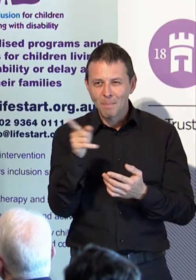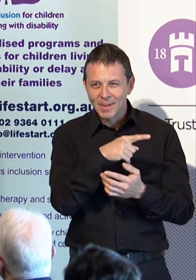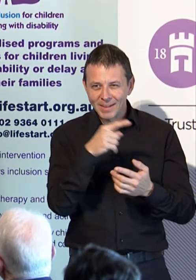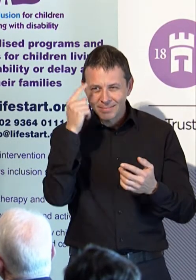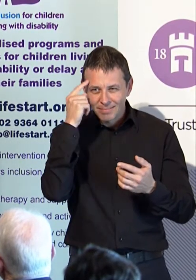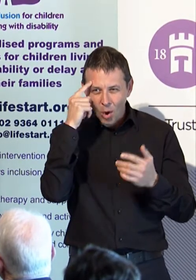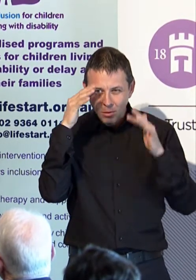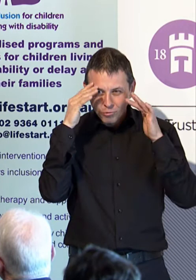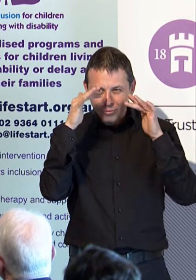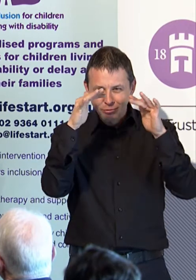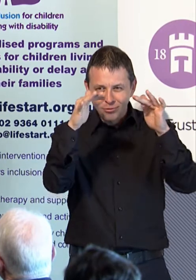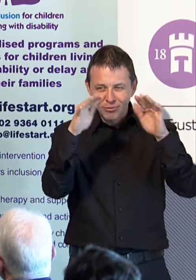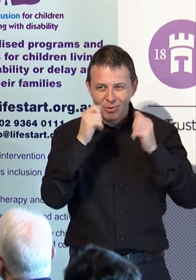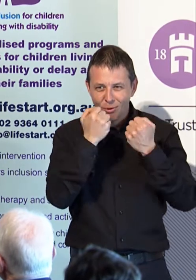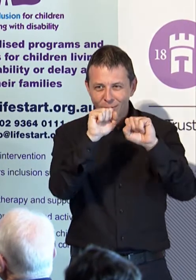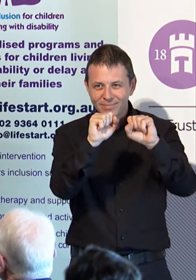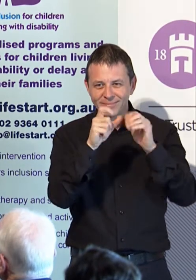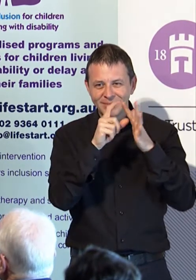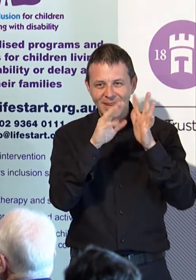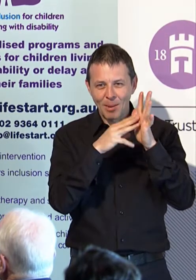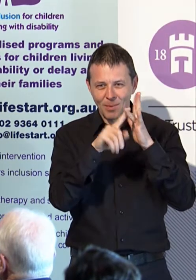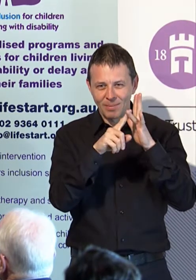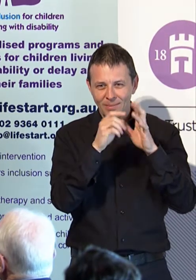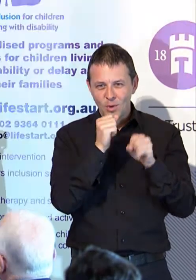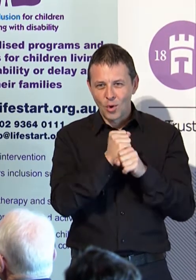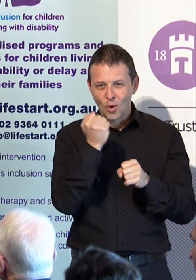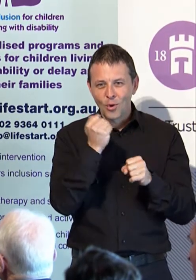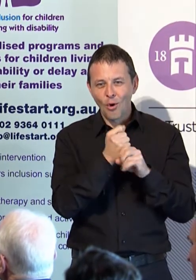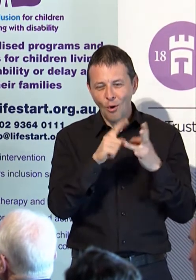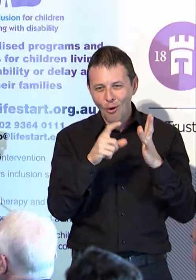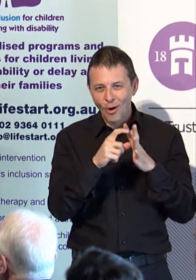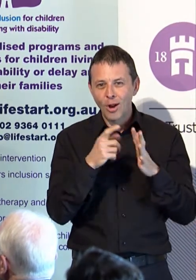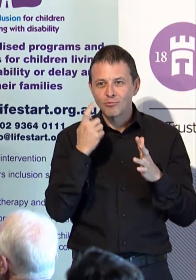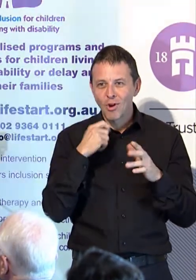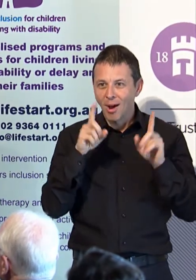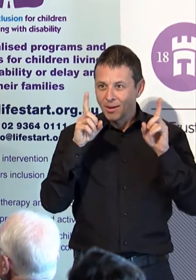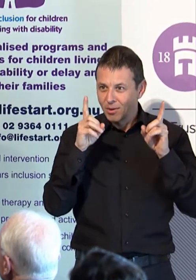keep the demo god away from interfering with us, and I will try to launch this right now.